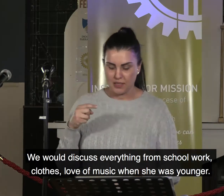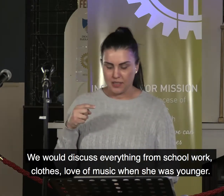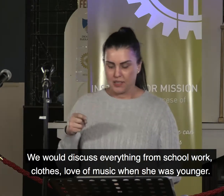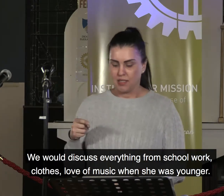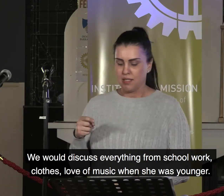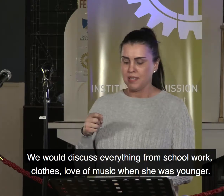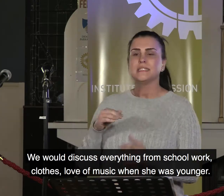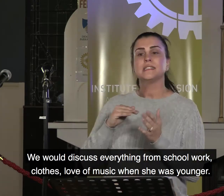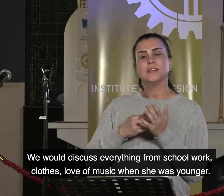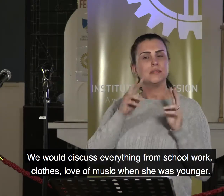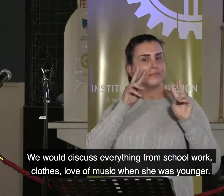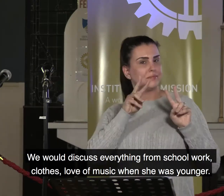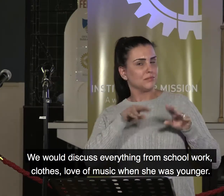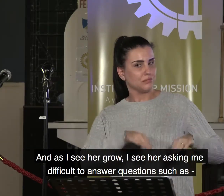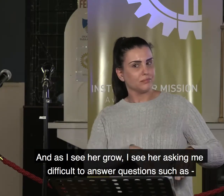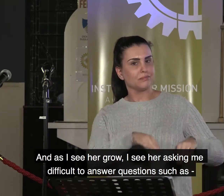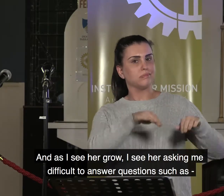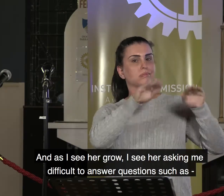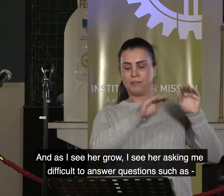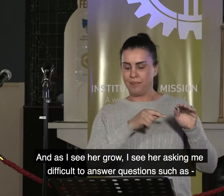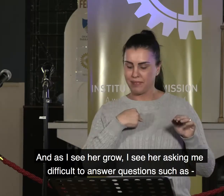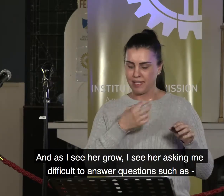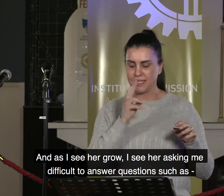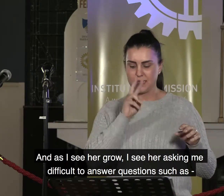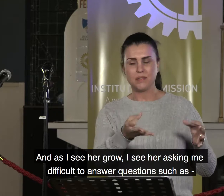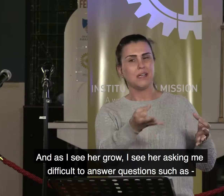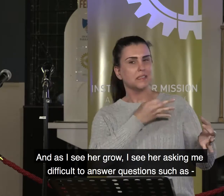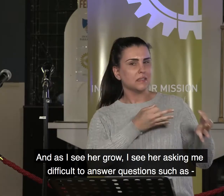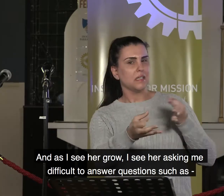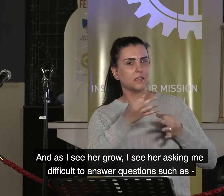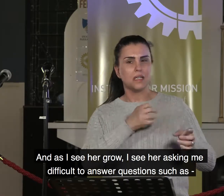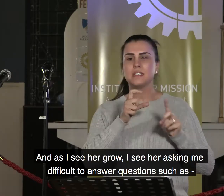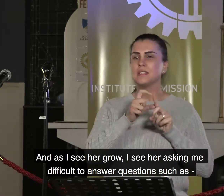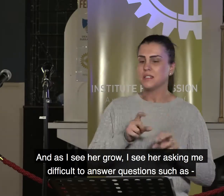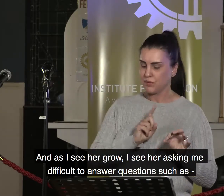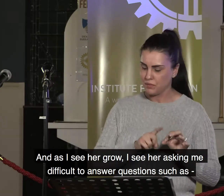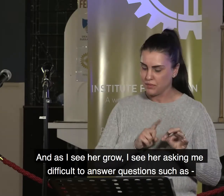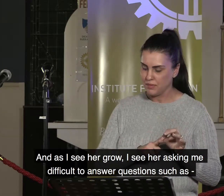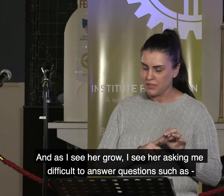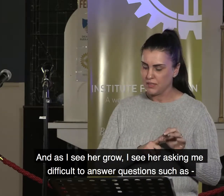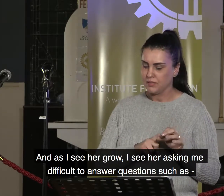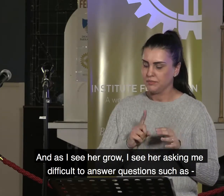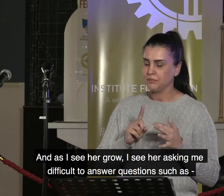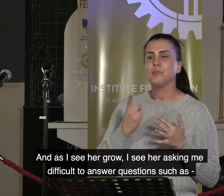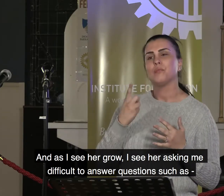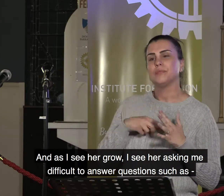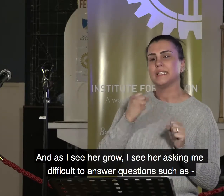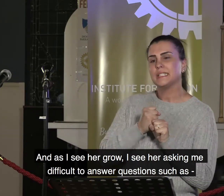younger. And as I see her grow, I see her asking me difficult to answer questions such